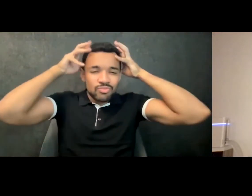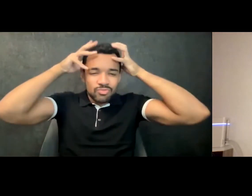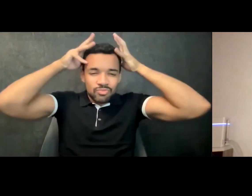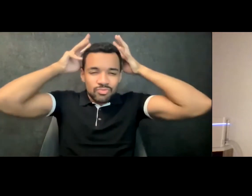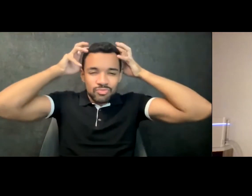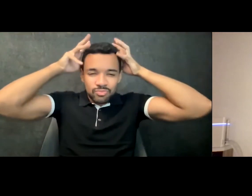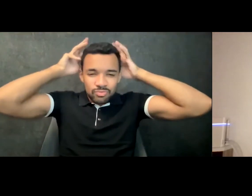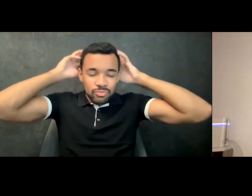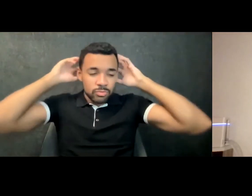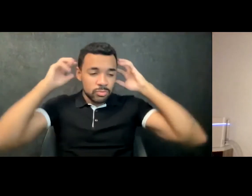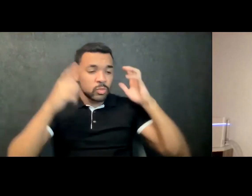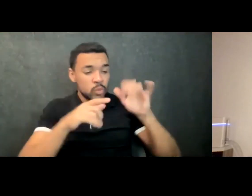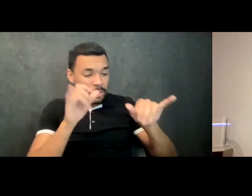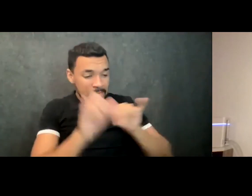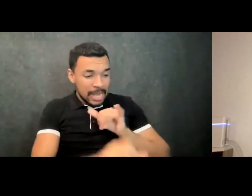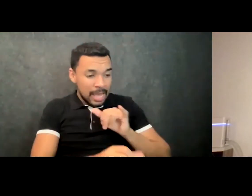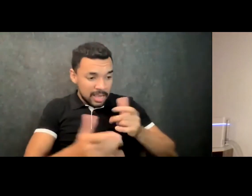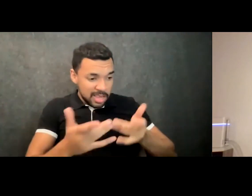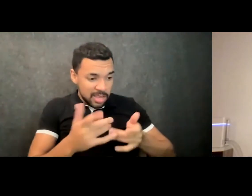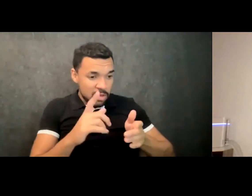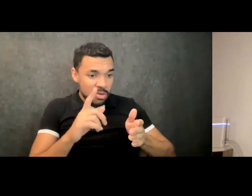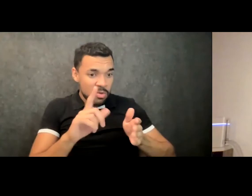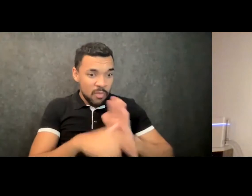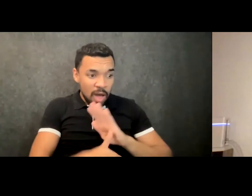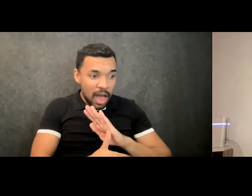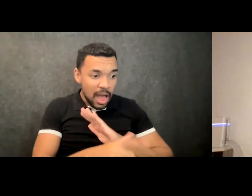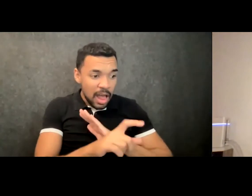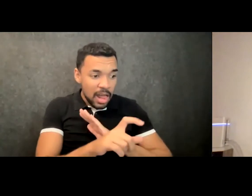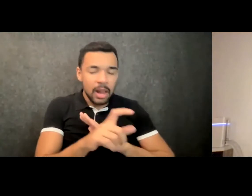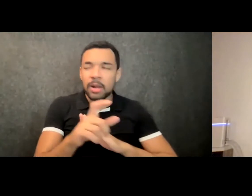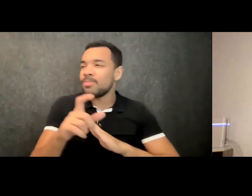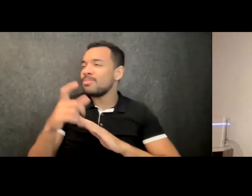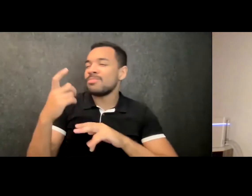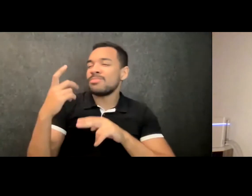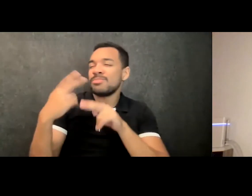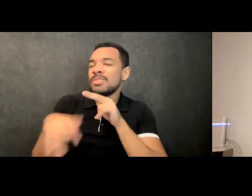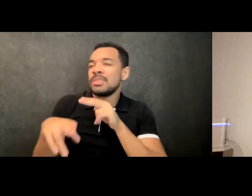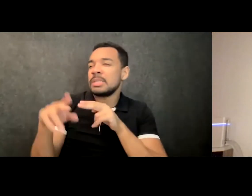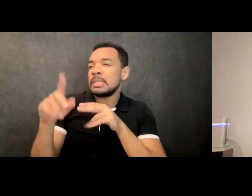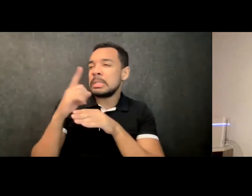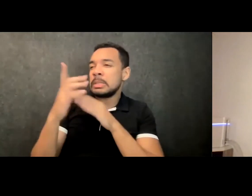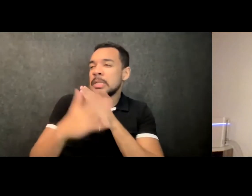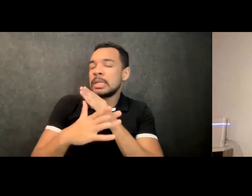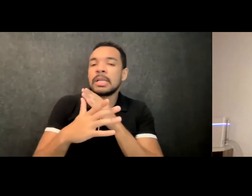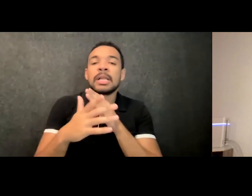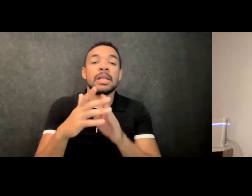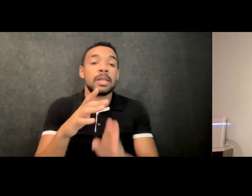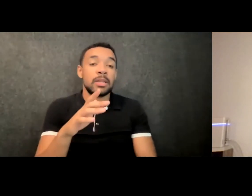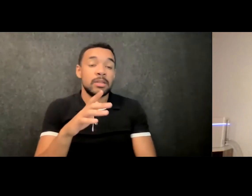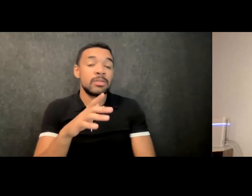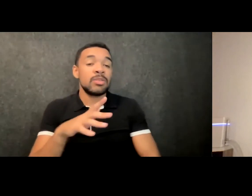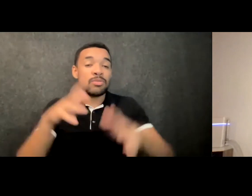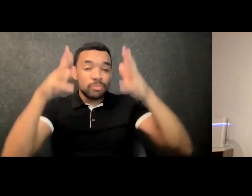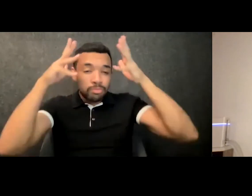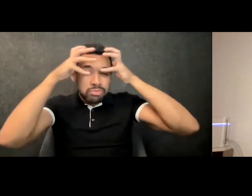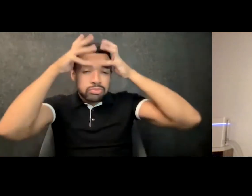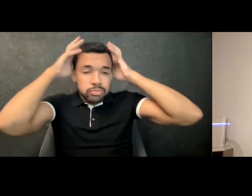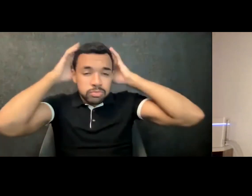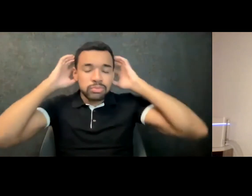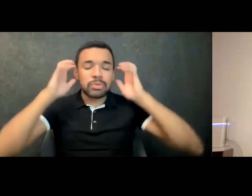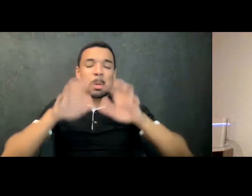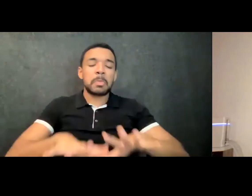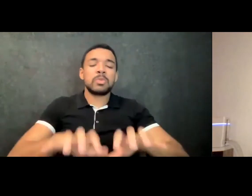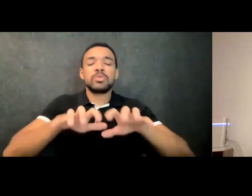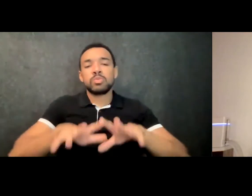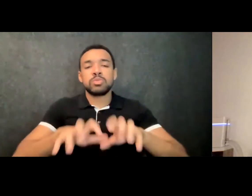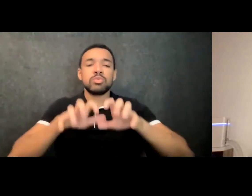Are you back in town for a little while? Just the weekend. Crystal combed her fingers through my hair and waved the strands into